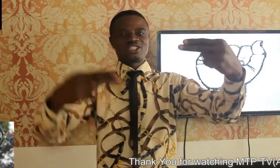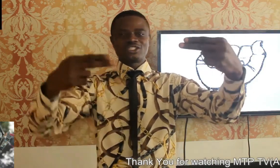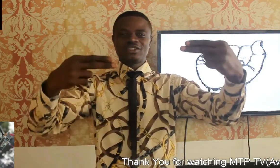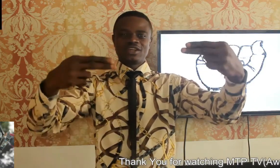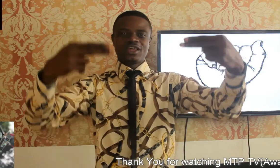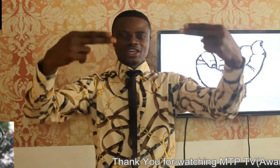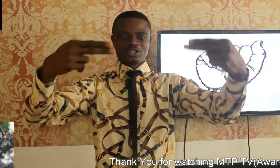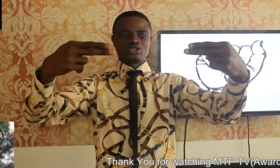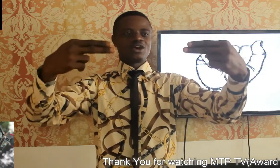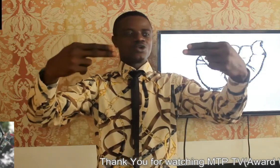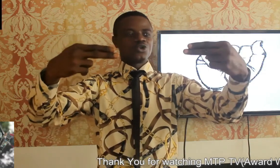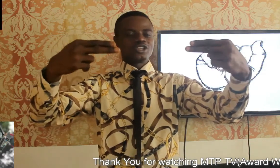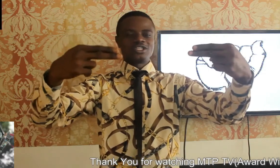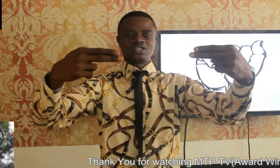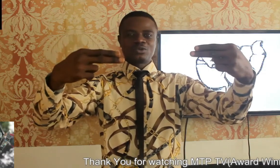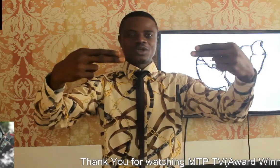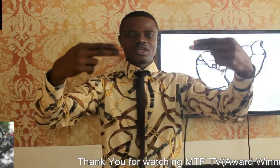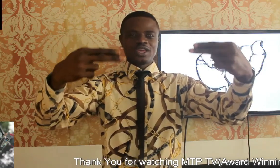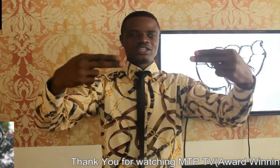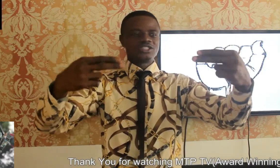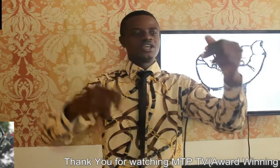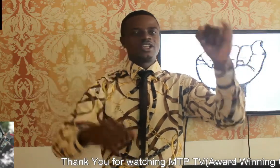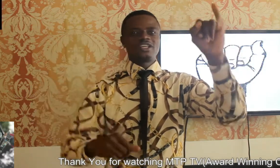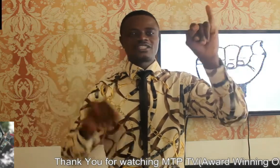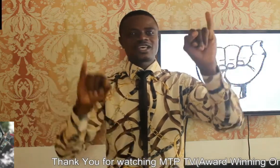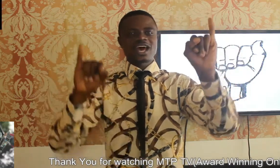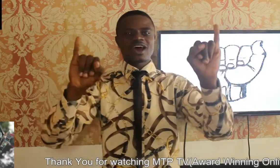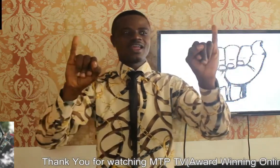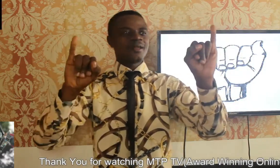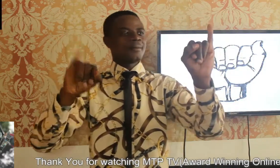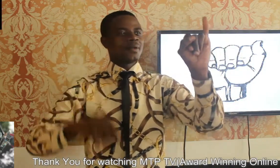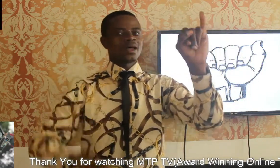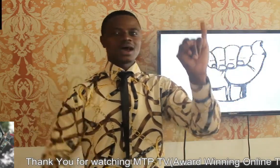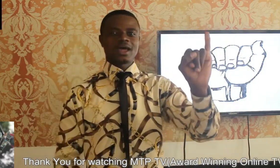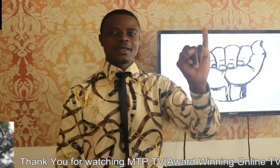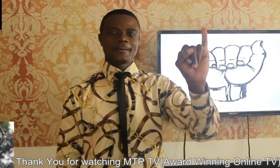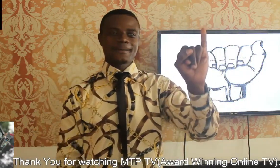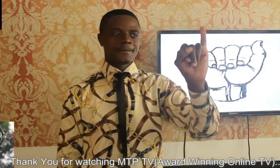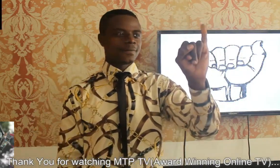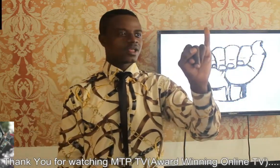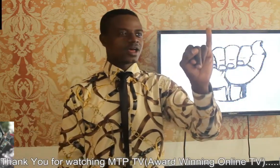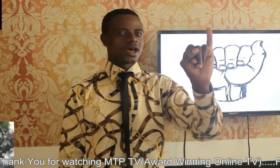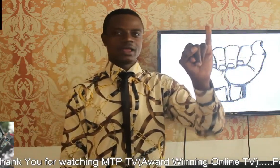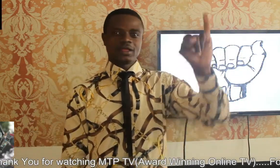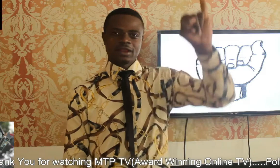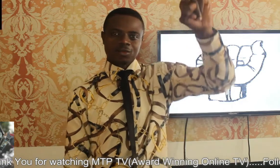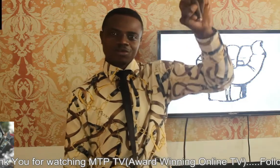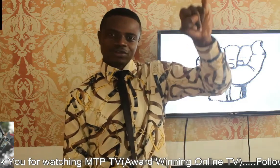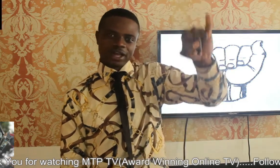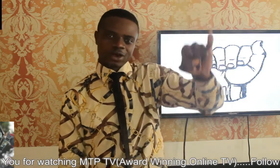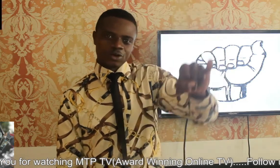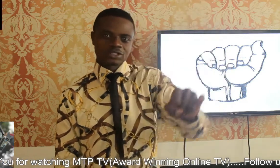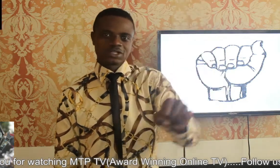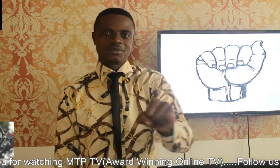H. H, you can go H this way. H. This is I. I. I. Then you move it downwards,